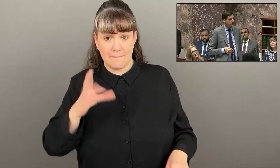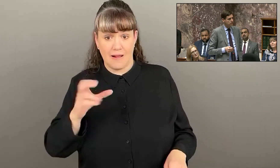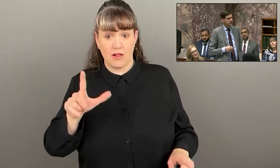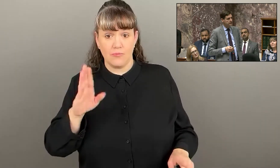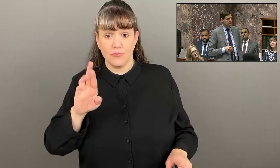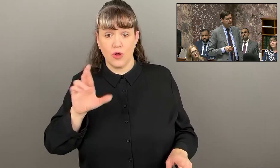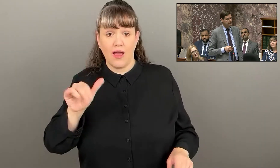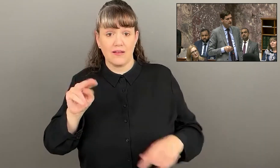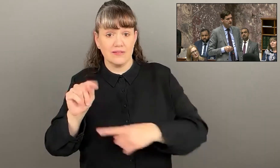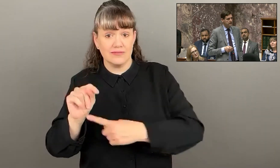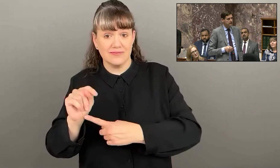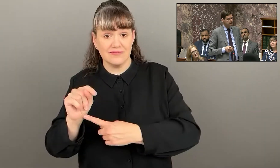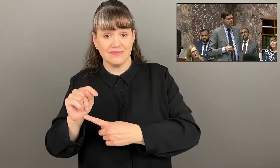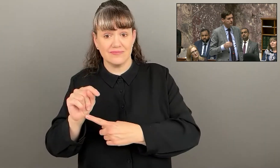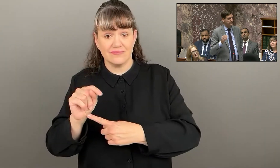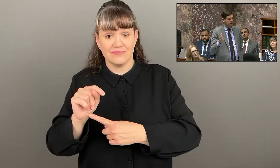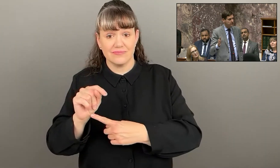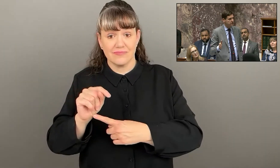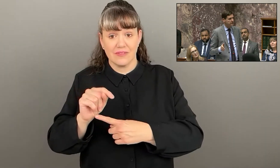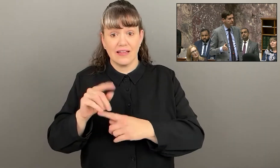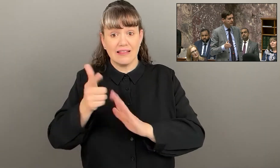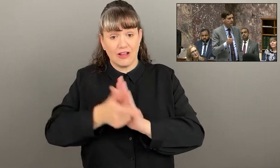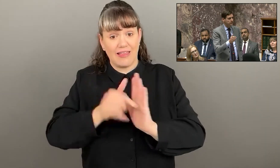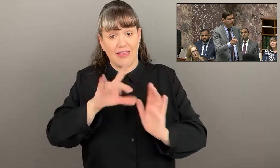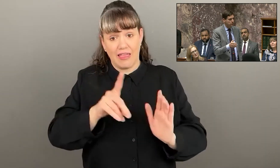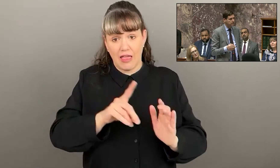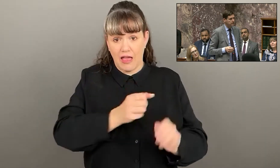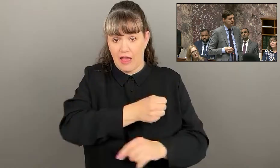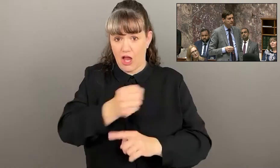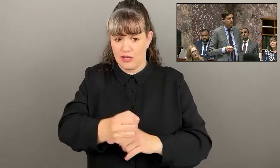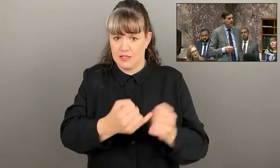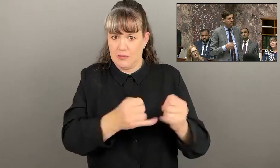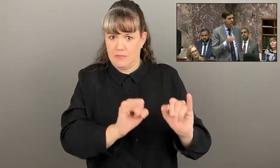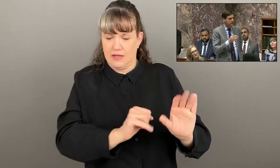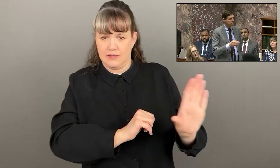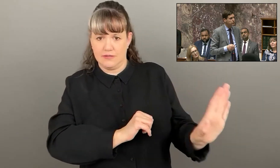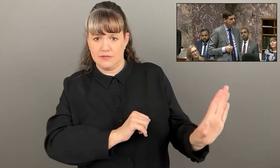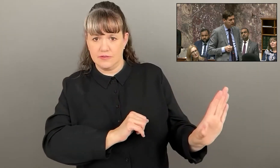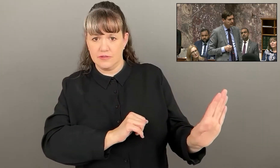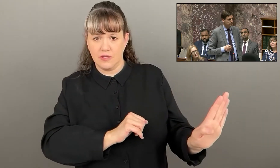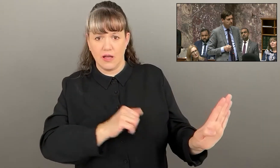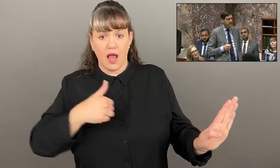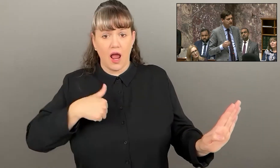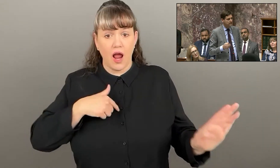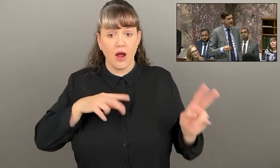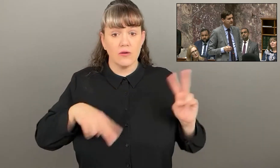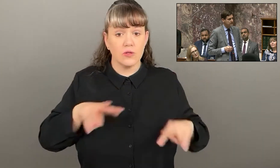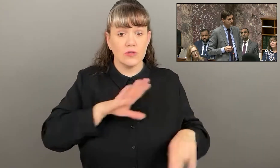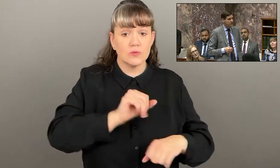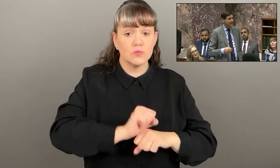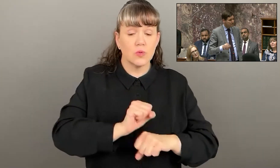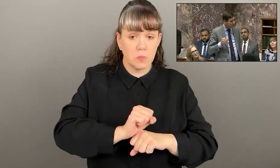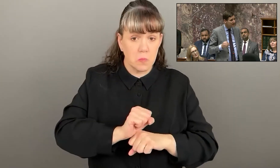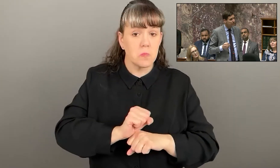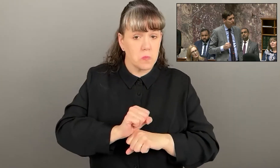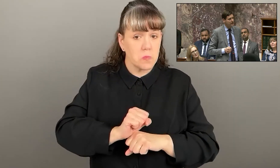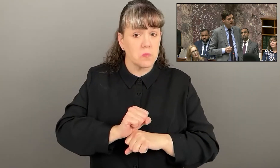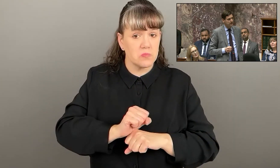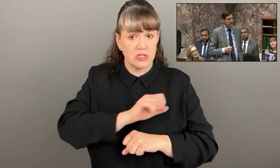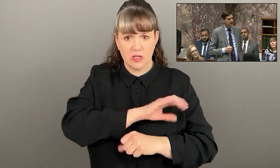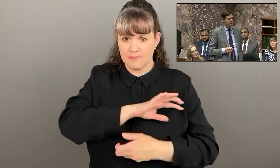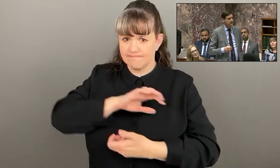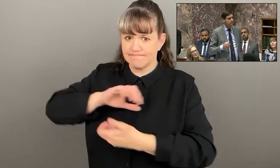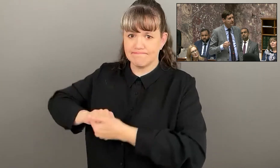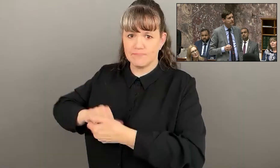I saw his work at Legal Aid BC. He worked with Indigenous people, he worked with poor people, he worked with people who are struggling, get them access to justice in a meaningful